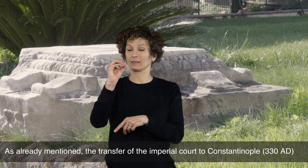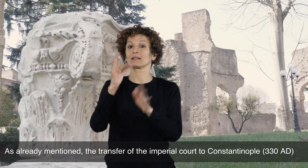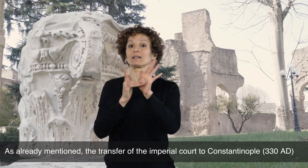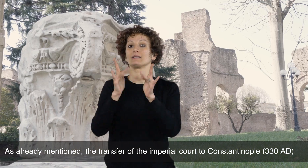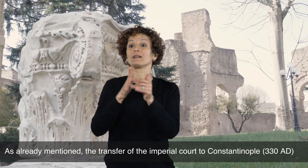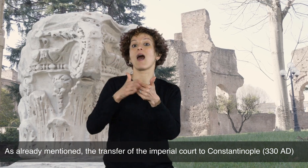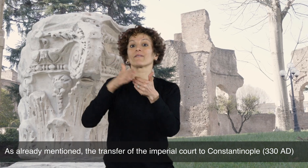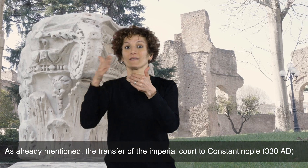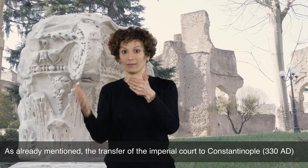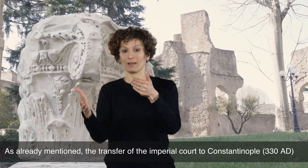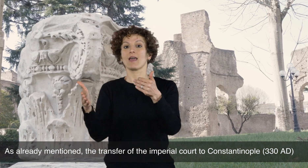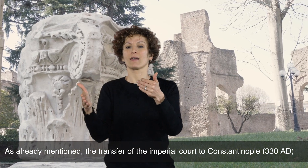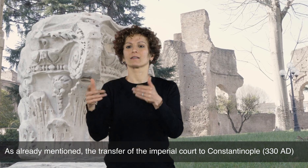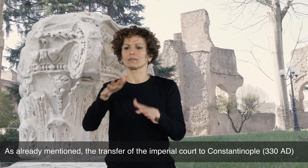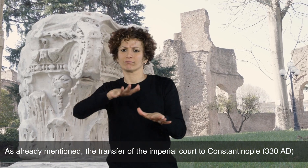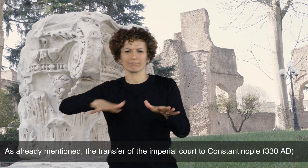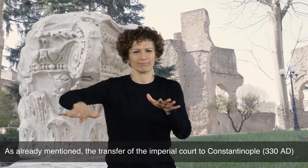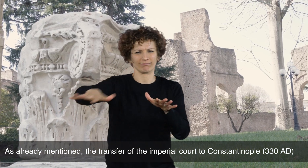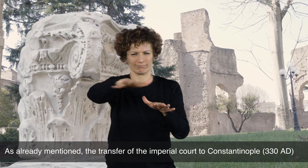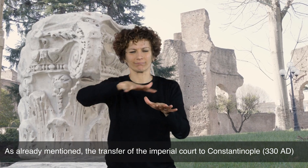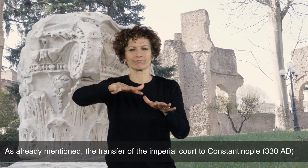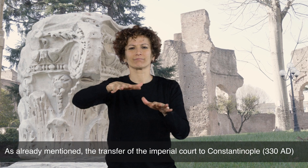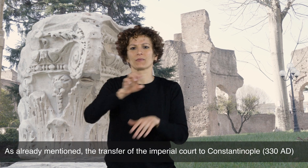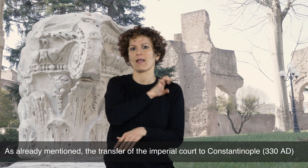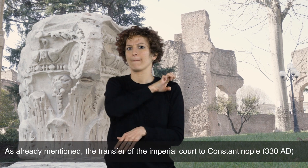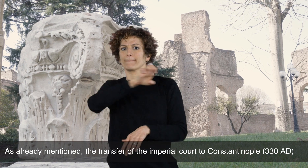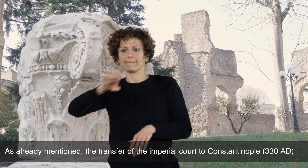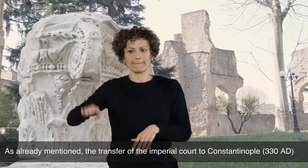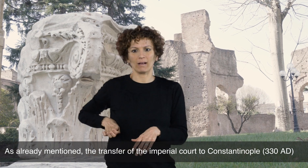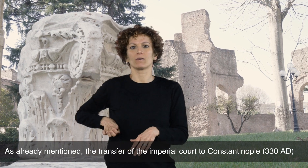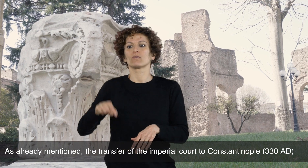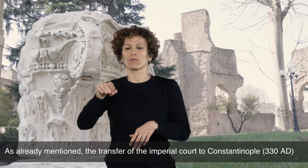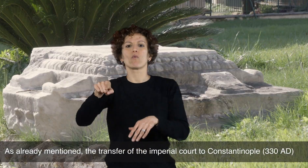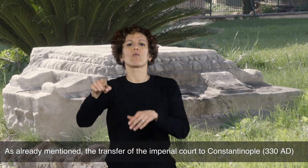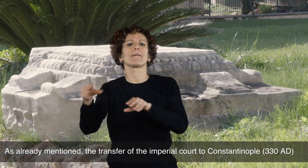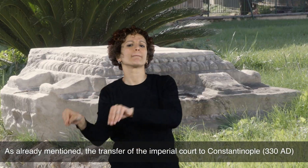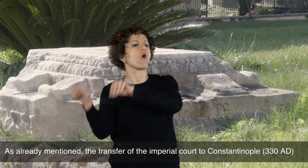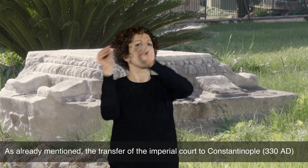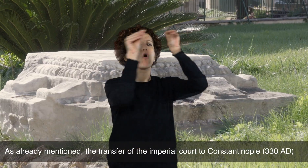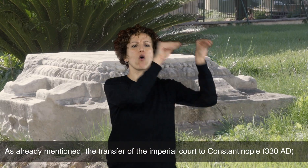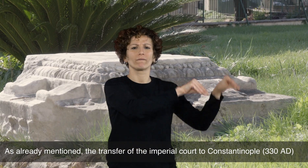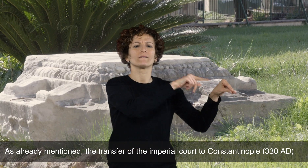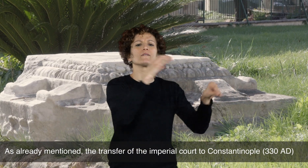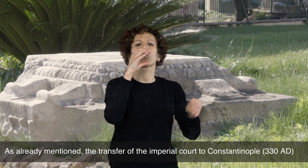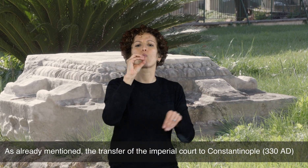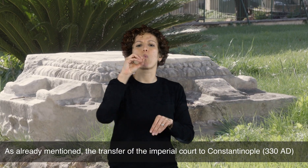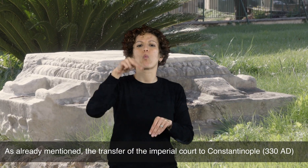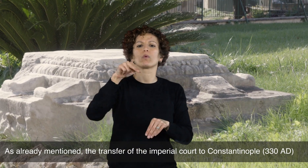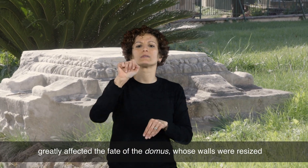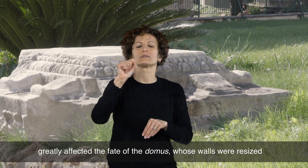As already mentioned, the transfer of the imperial court to Constantinople, 330 AD,